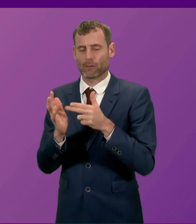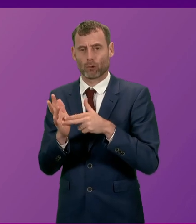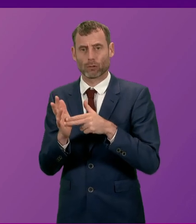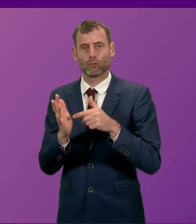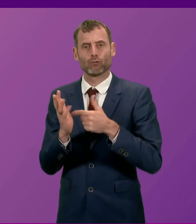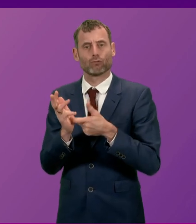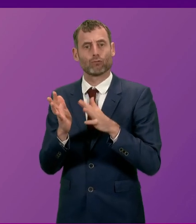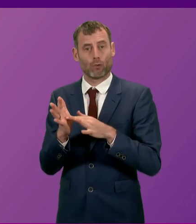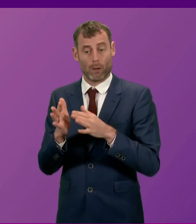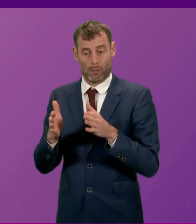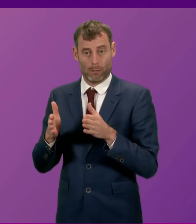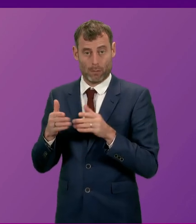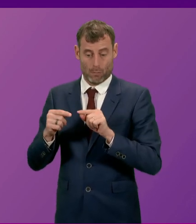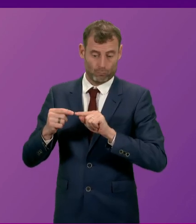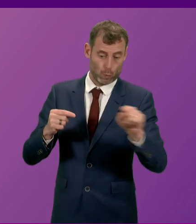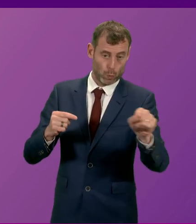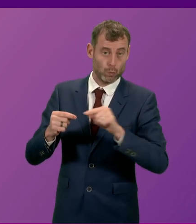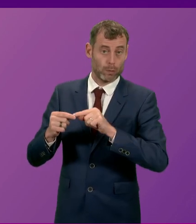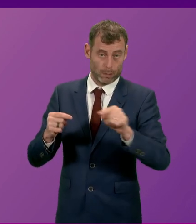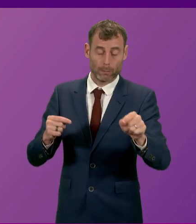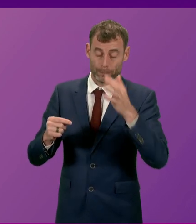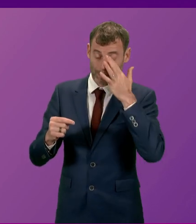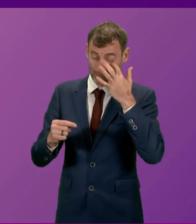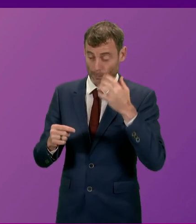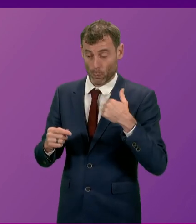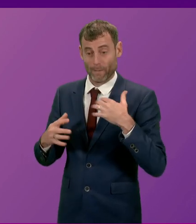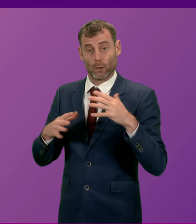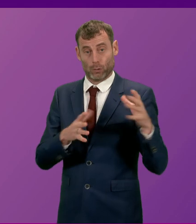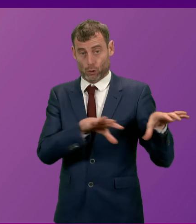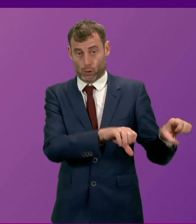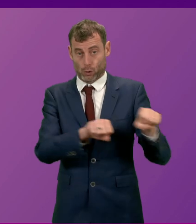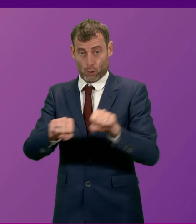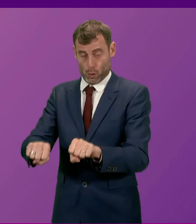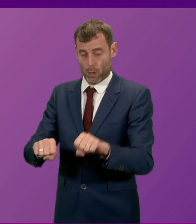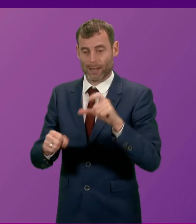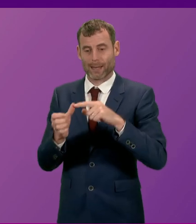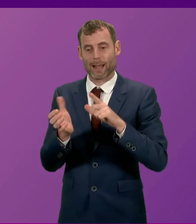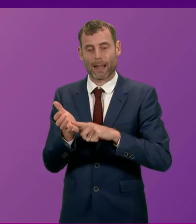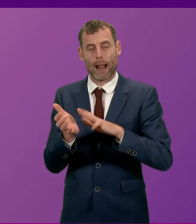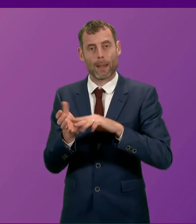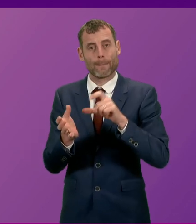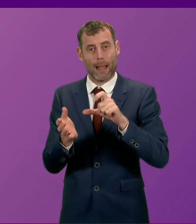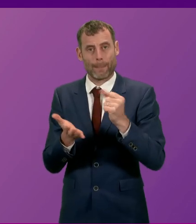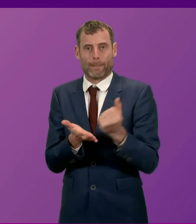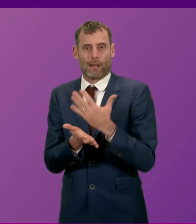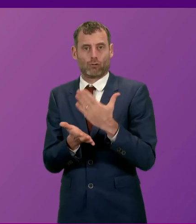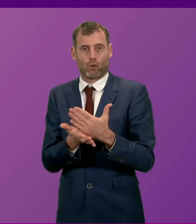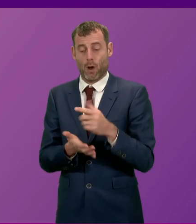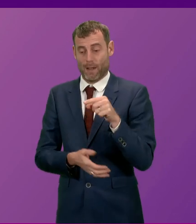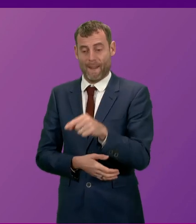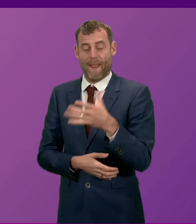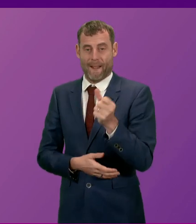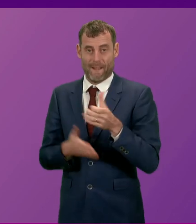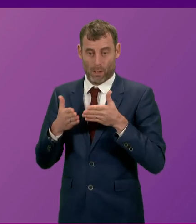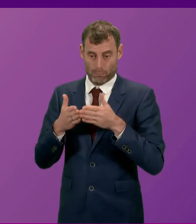Ardrossan-Troon-Brodick route over the course of this period, and CalMAC will endeavour to make sure that remains the case to